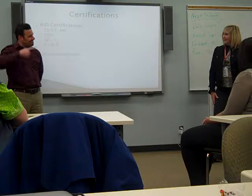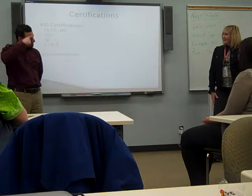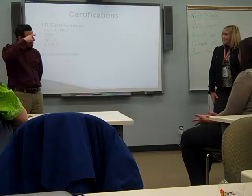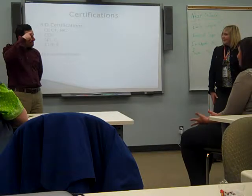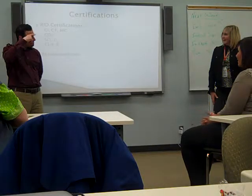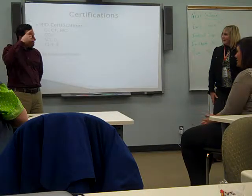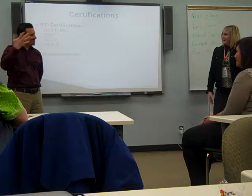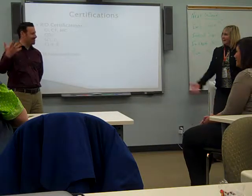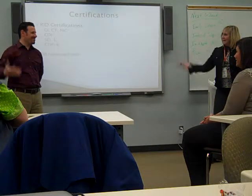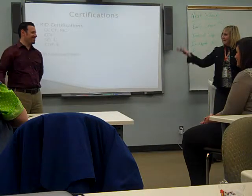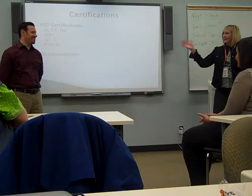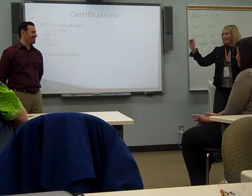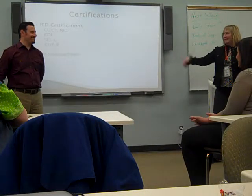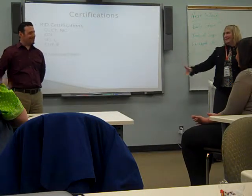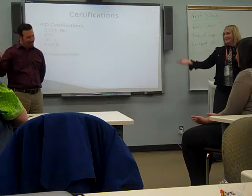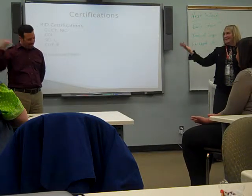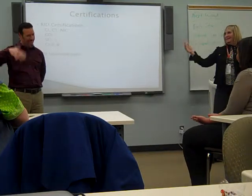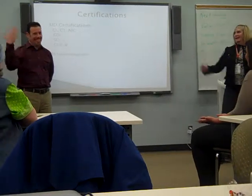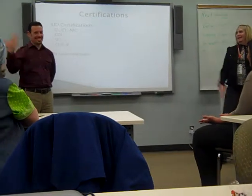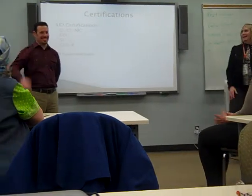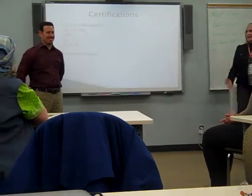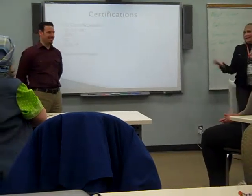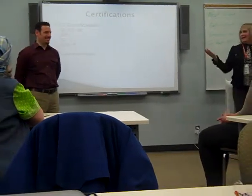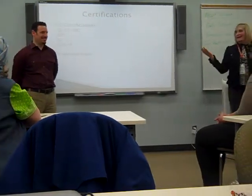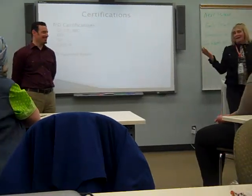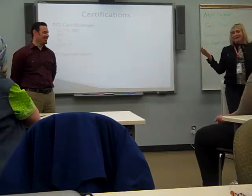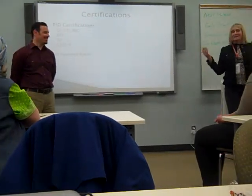Like, really? No, that's hearing. It's a hearing culture.